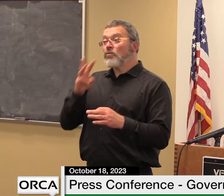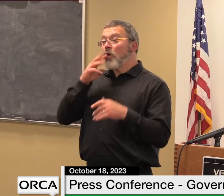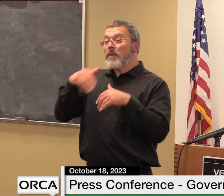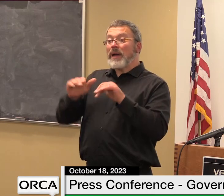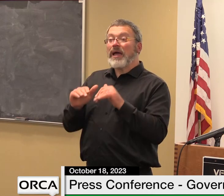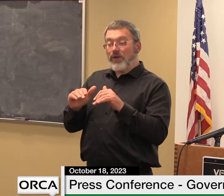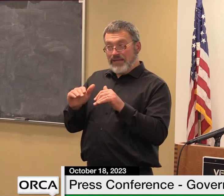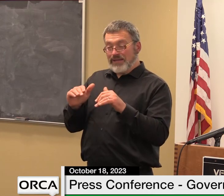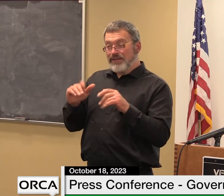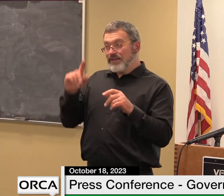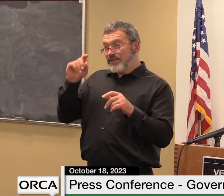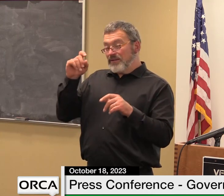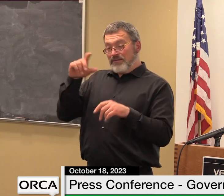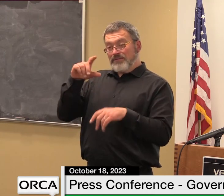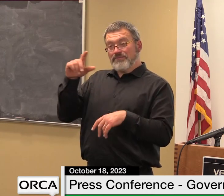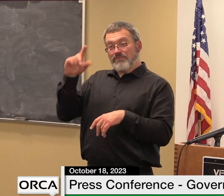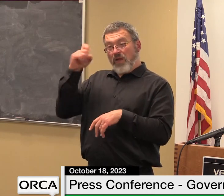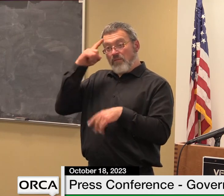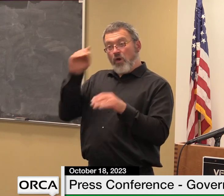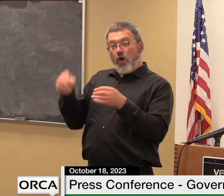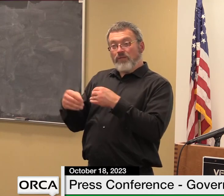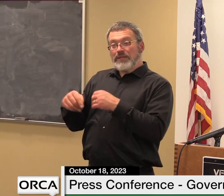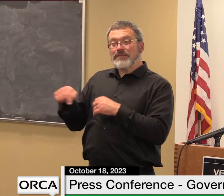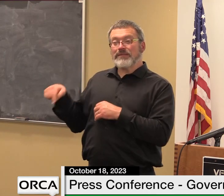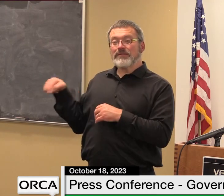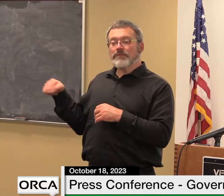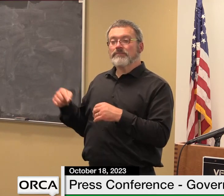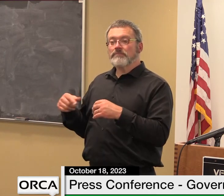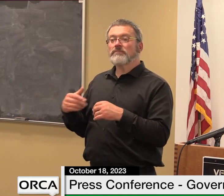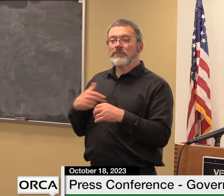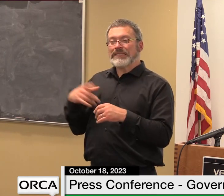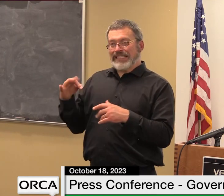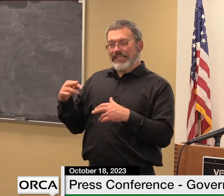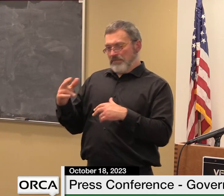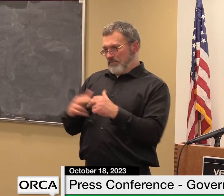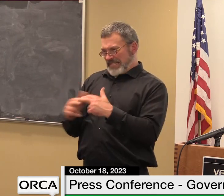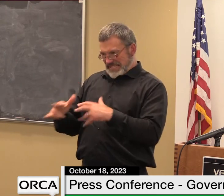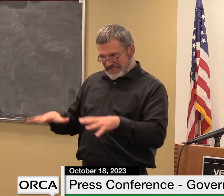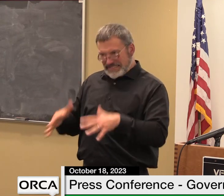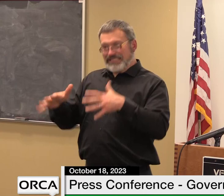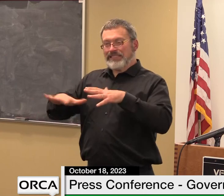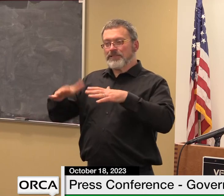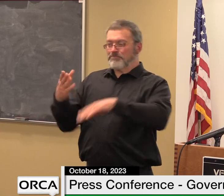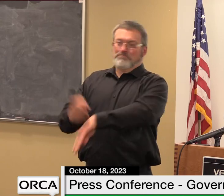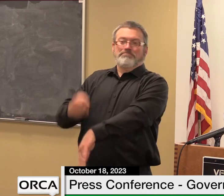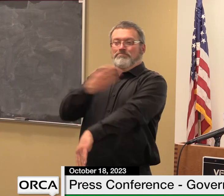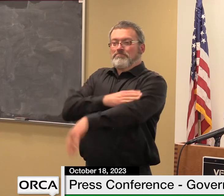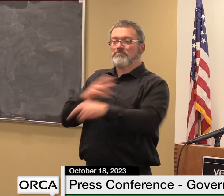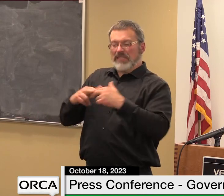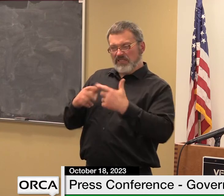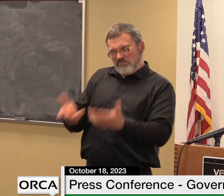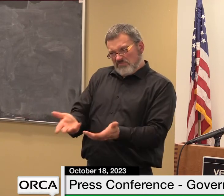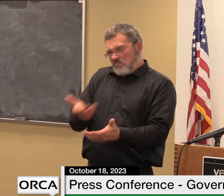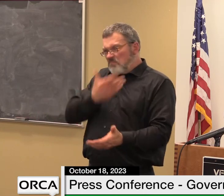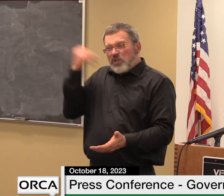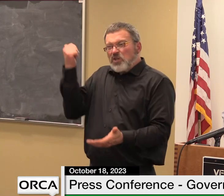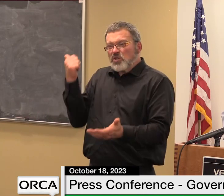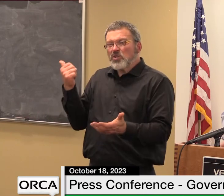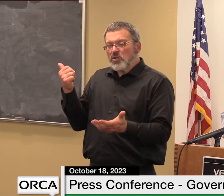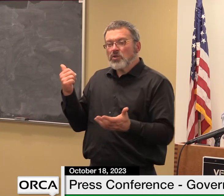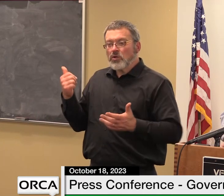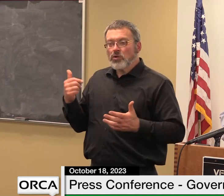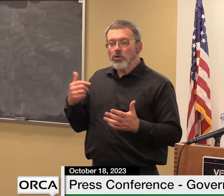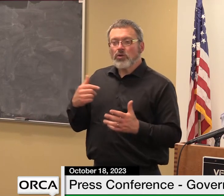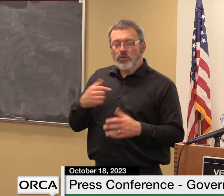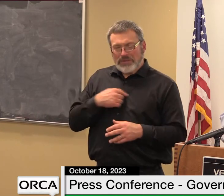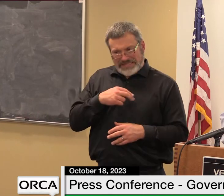and numerous other areas, we have built back better. We have had an eye on resiliency.